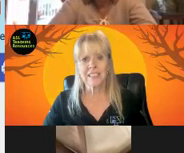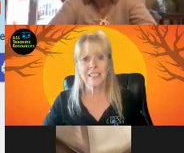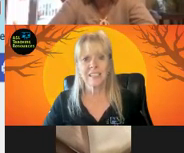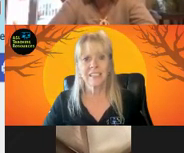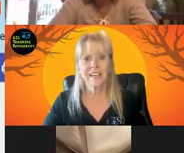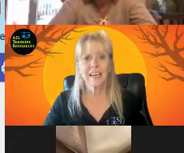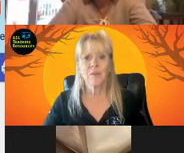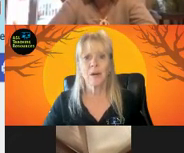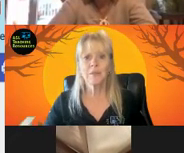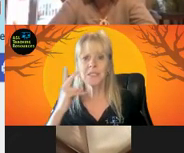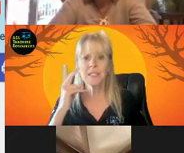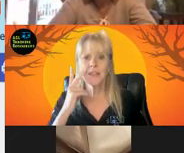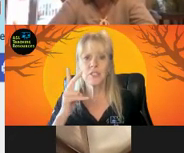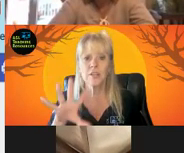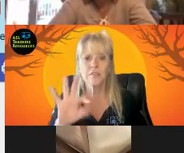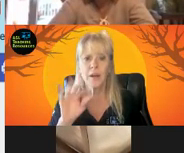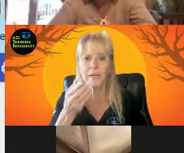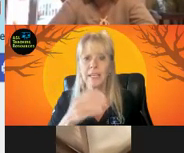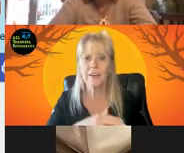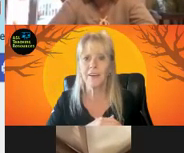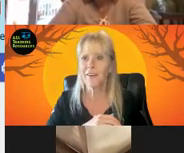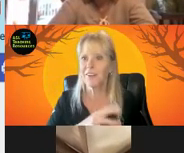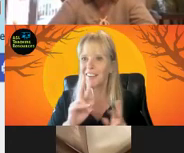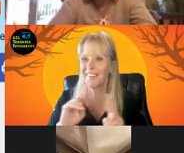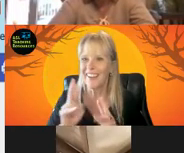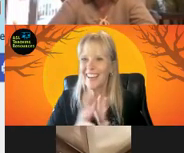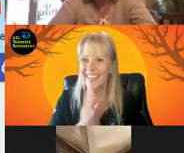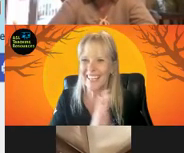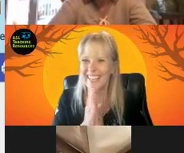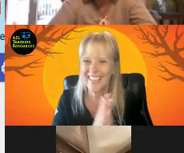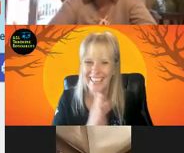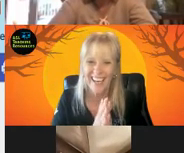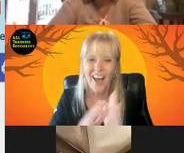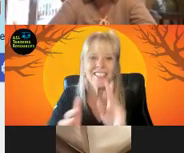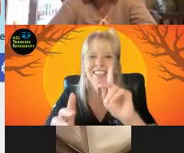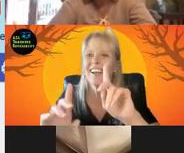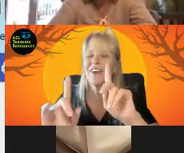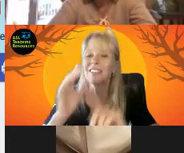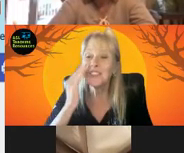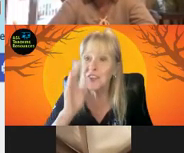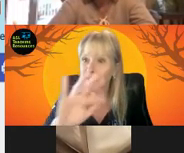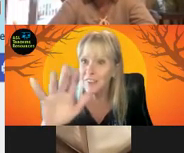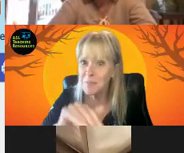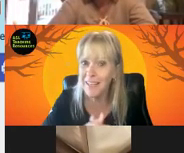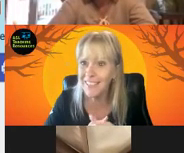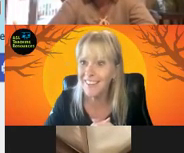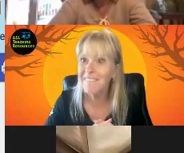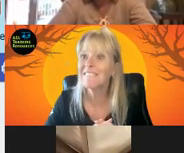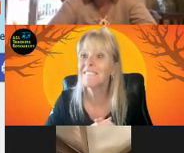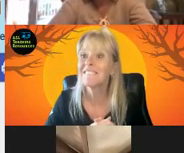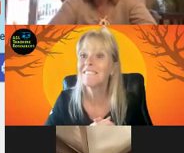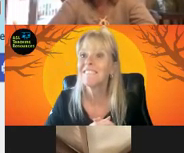good. Why don't we see if she can find one here? You ready? Actually, wait, do you know finger